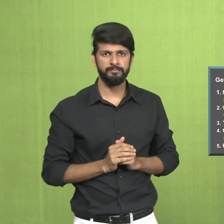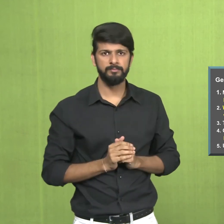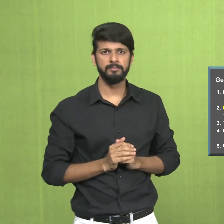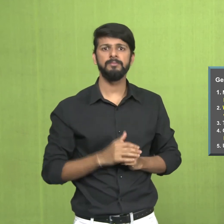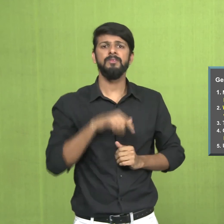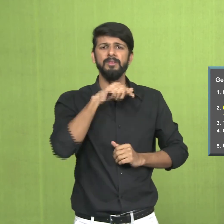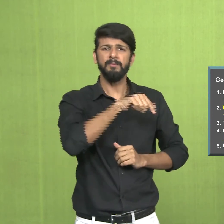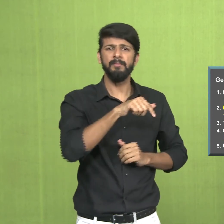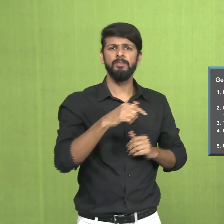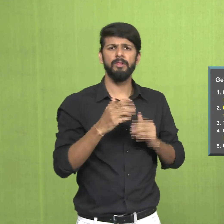time.